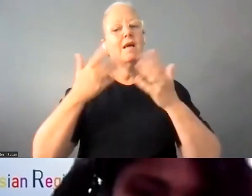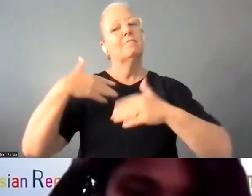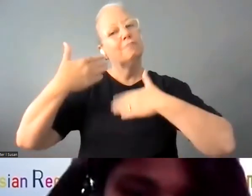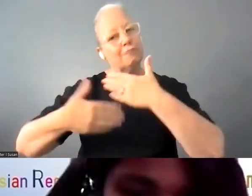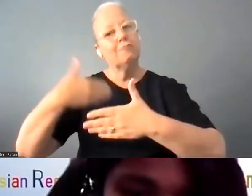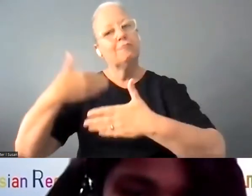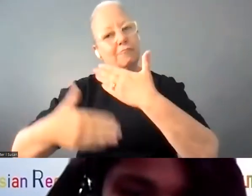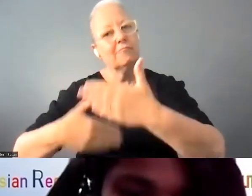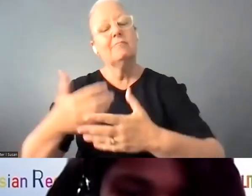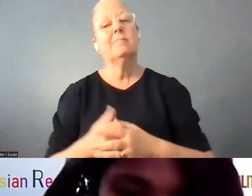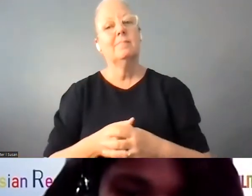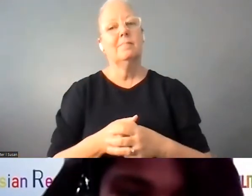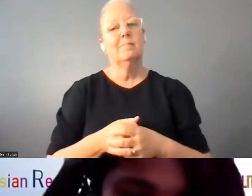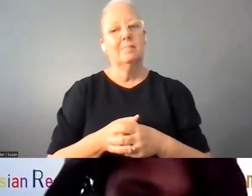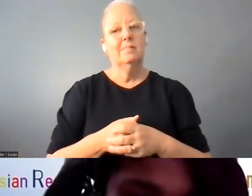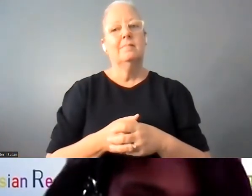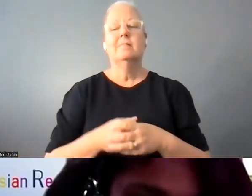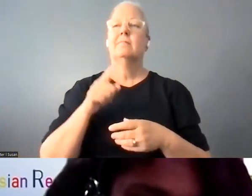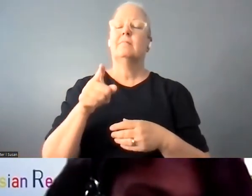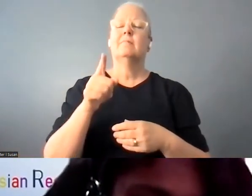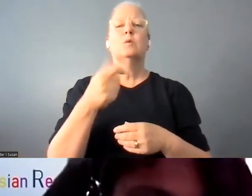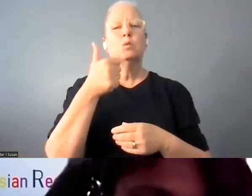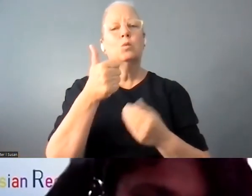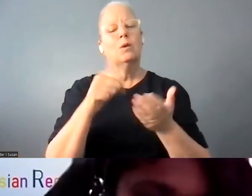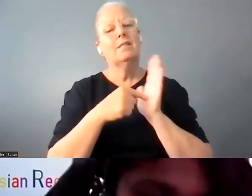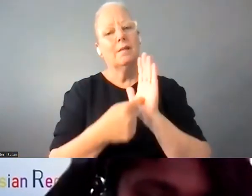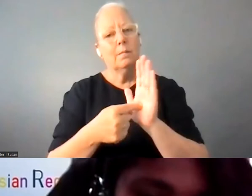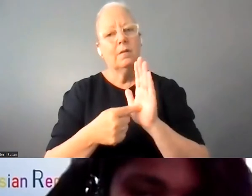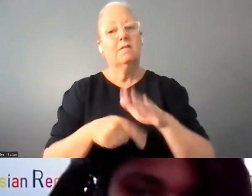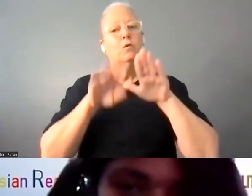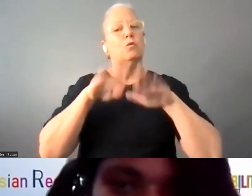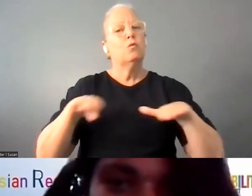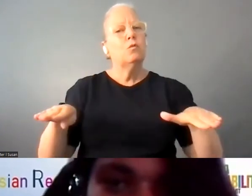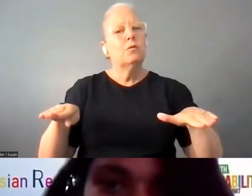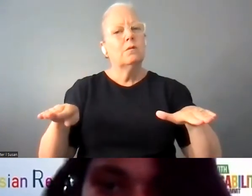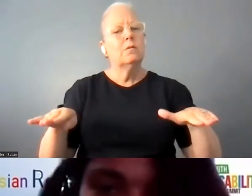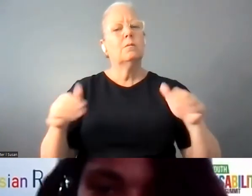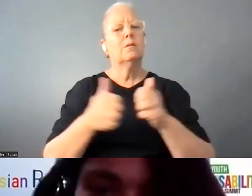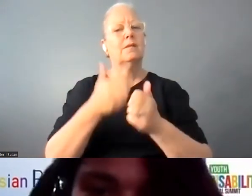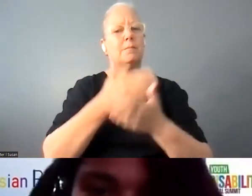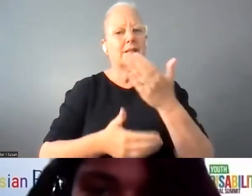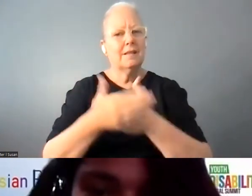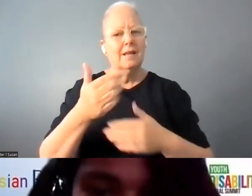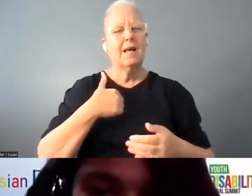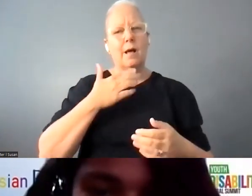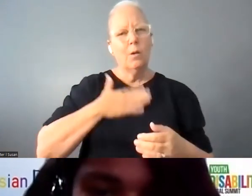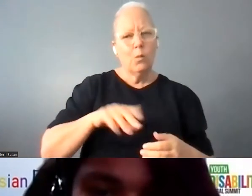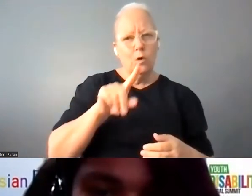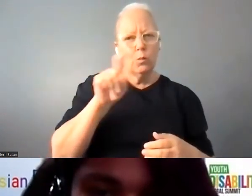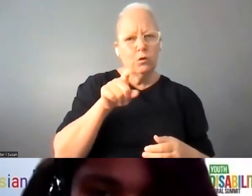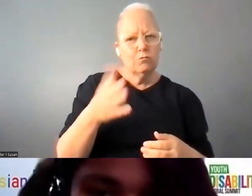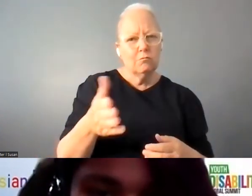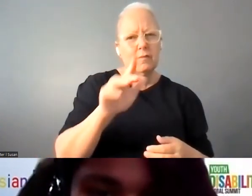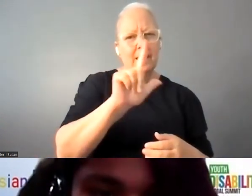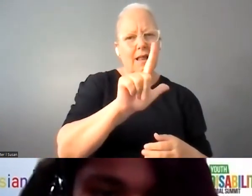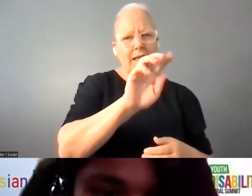are a true example for all children with disabilities. I just want to check with Ms. Lina Prasad. Do you want to say something? I saw